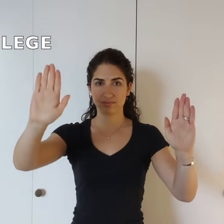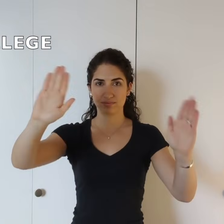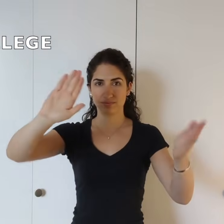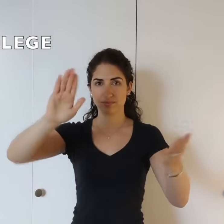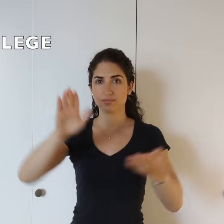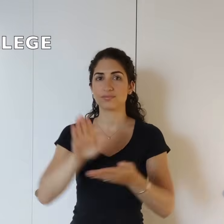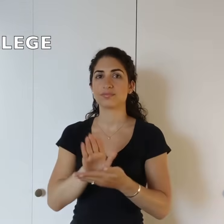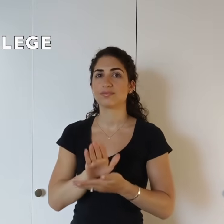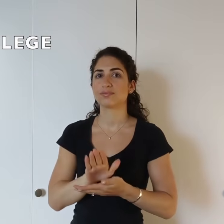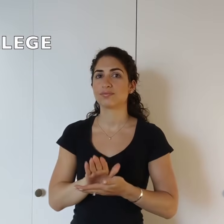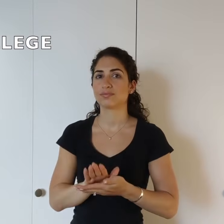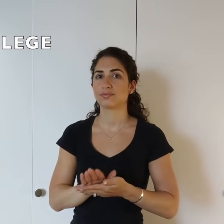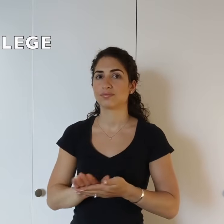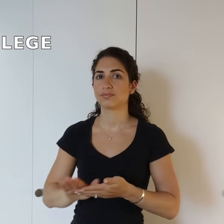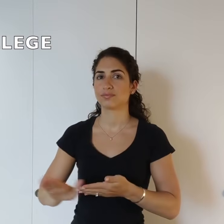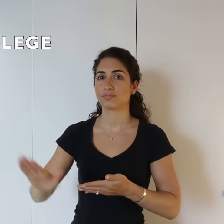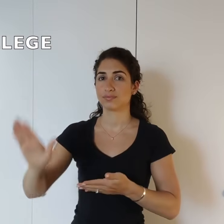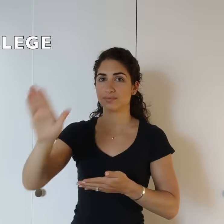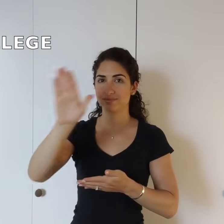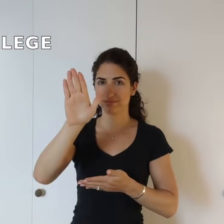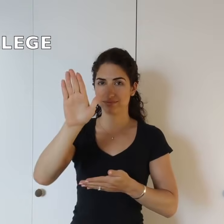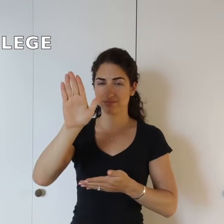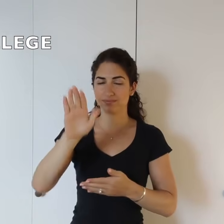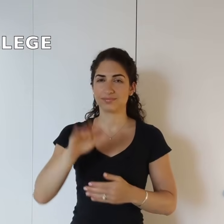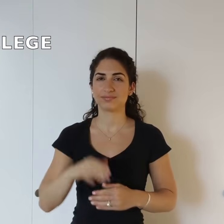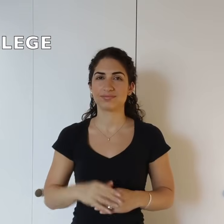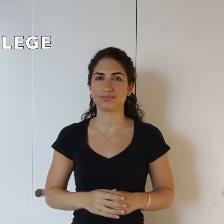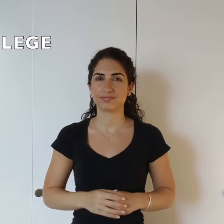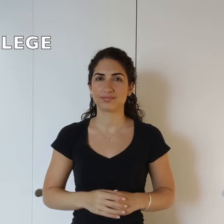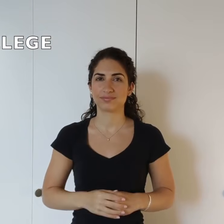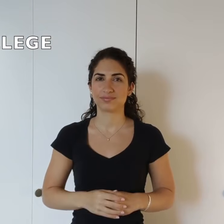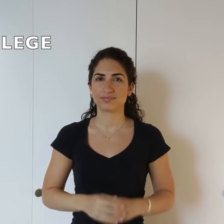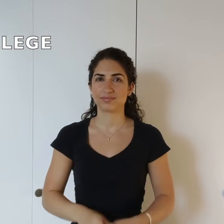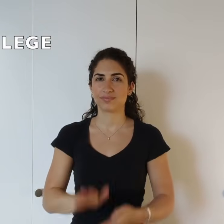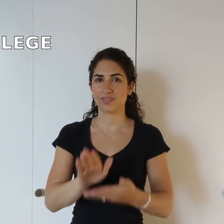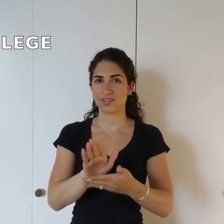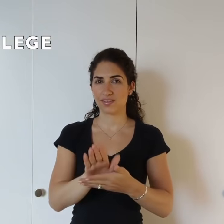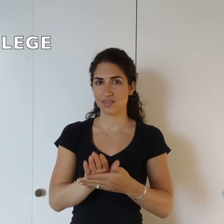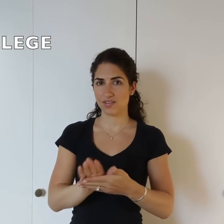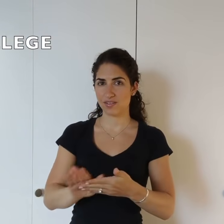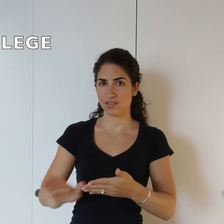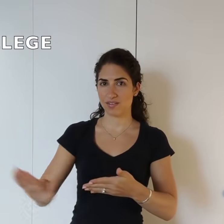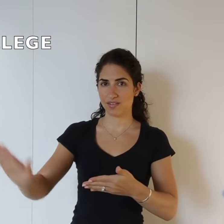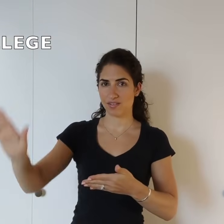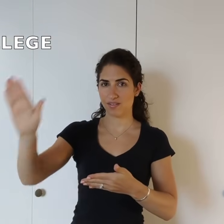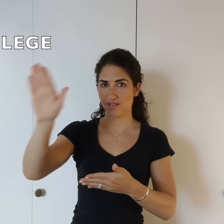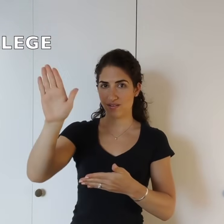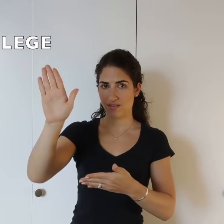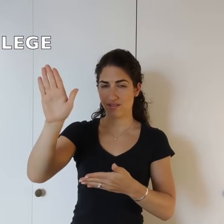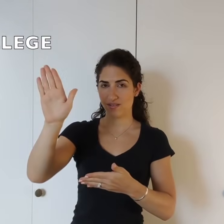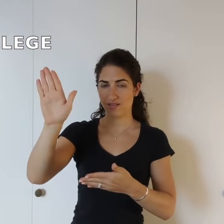So both flat palms, the dominant hand sweeps out and up. College.